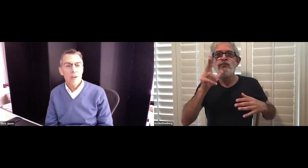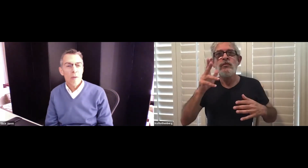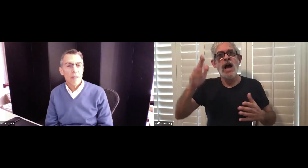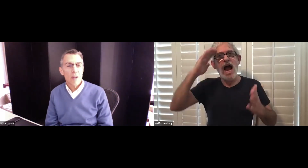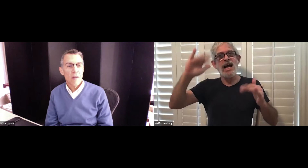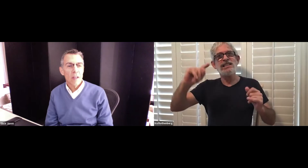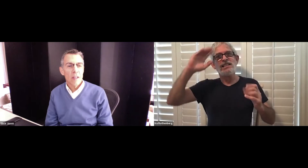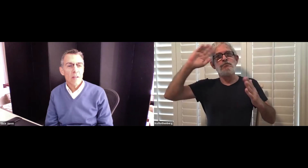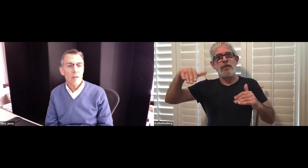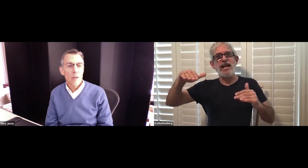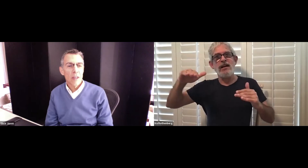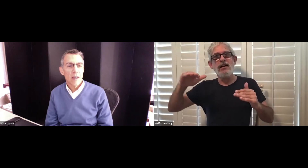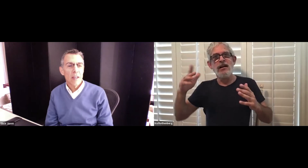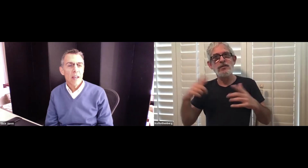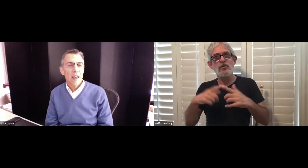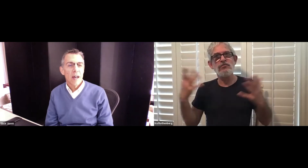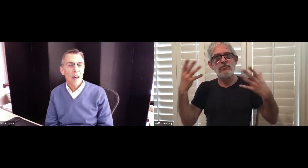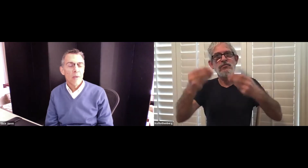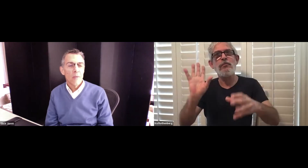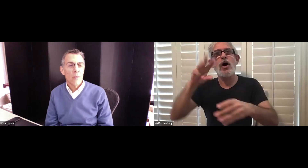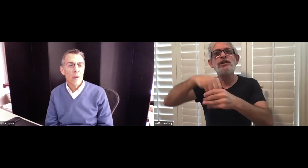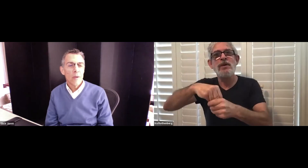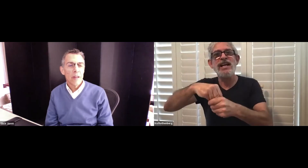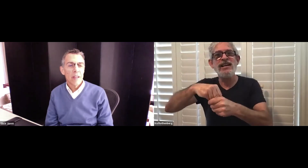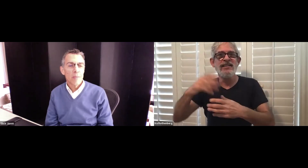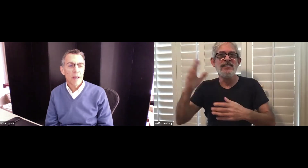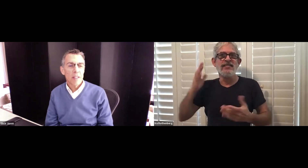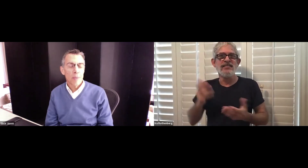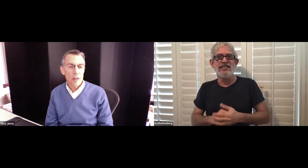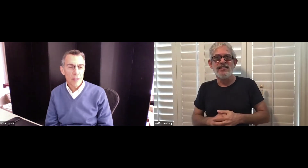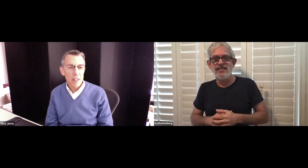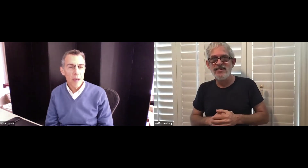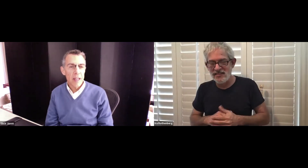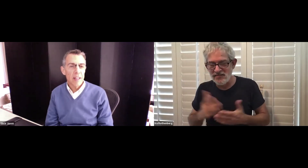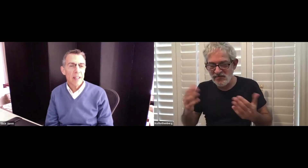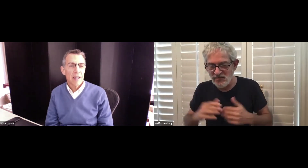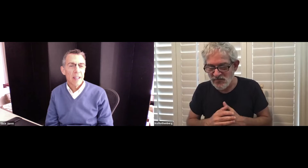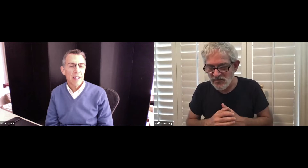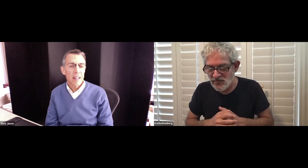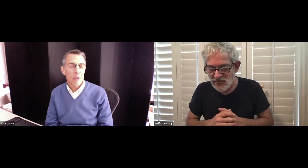best holiday clothing. We would expect to participate, and that was our life